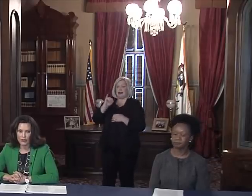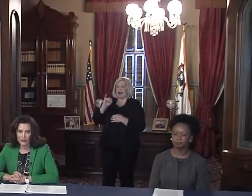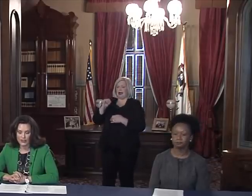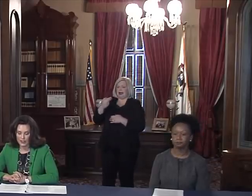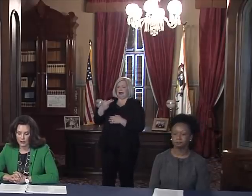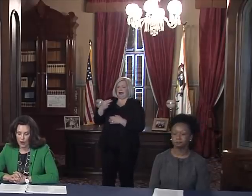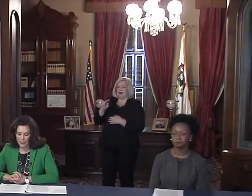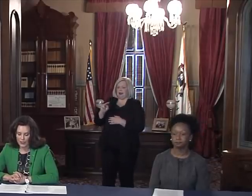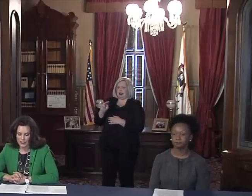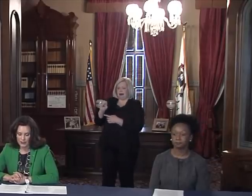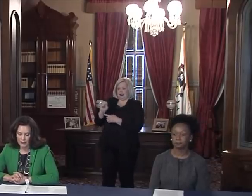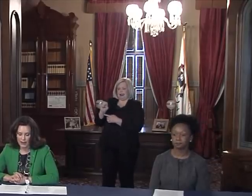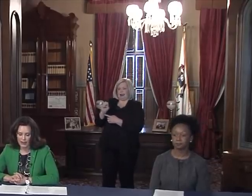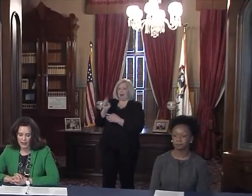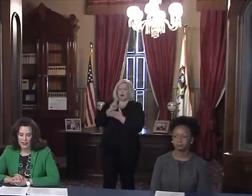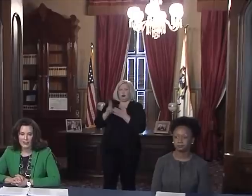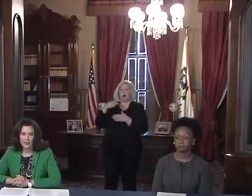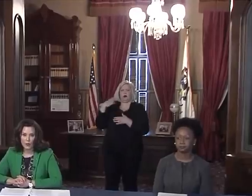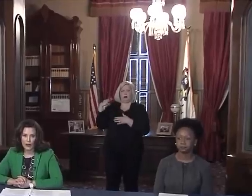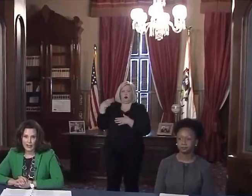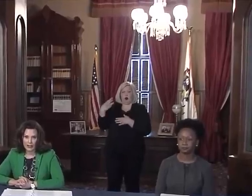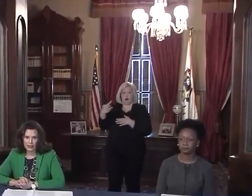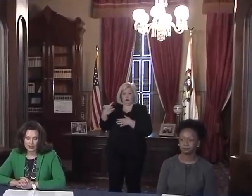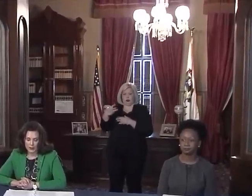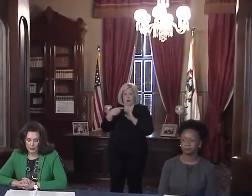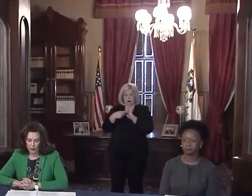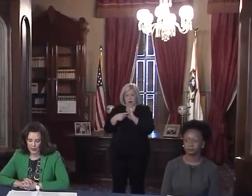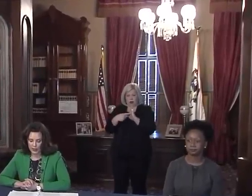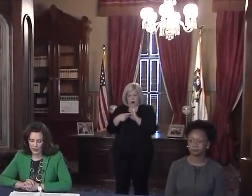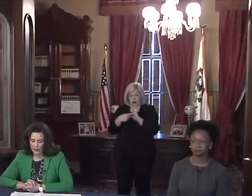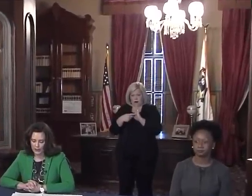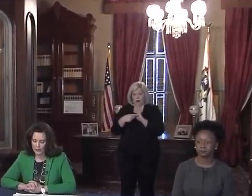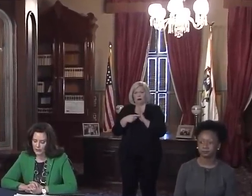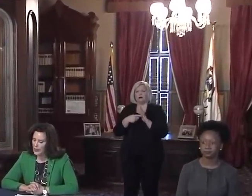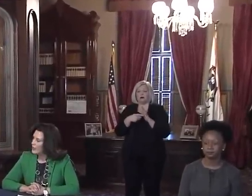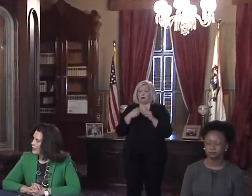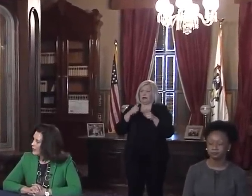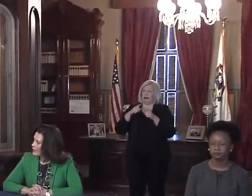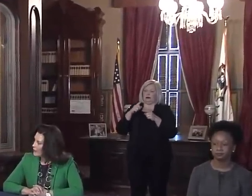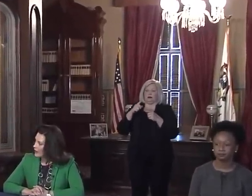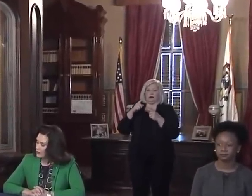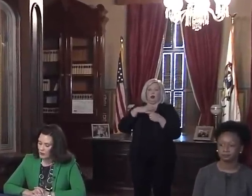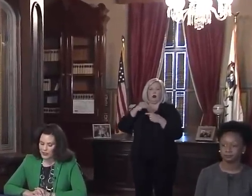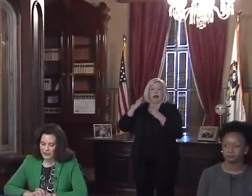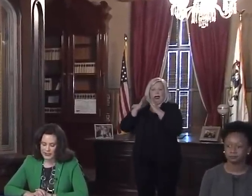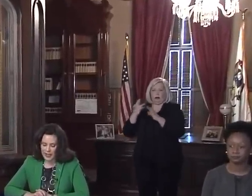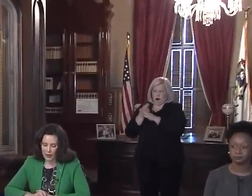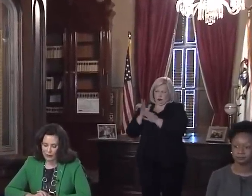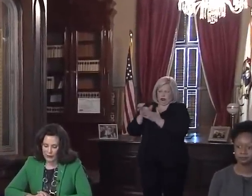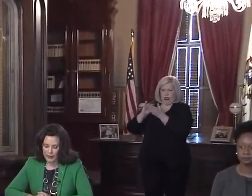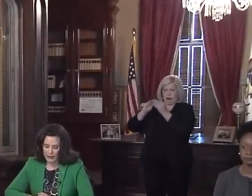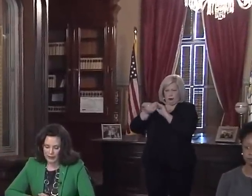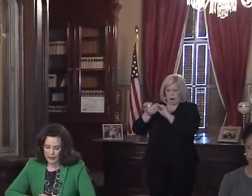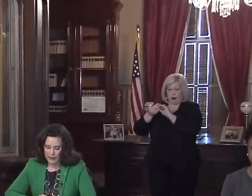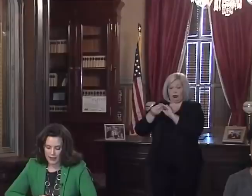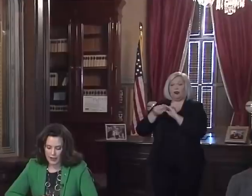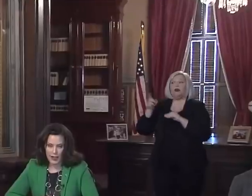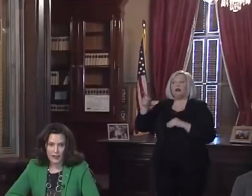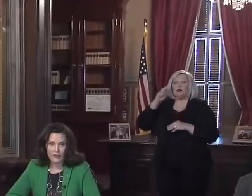from the University of Washington model that the White House has been working off of. That model predicts our